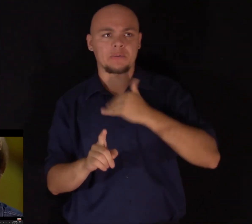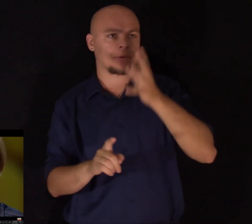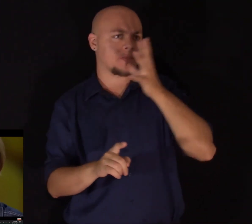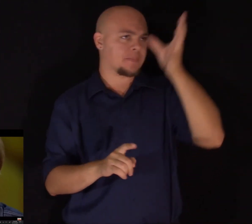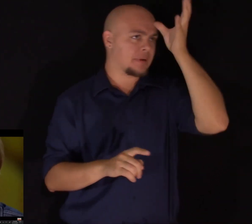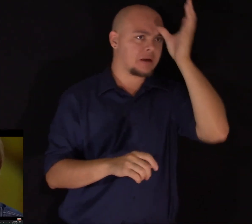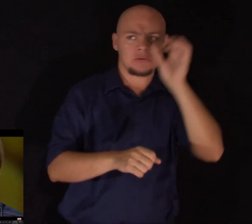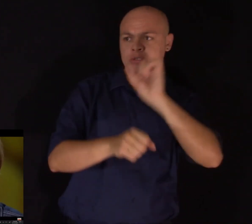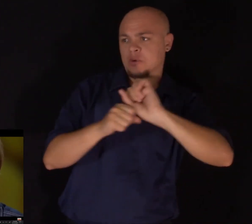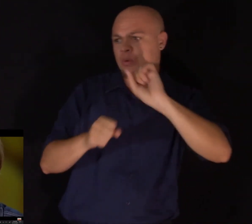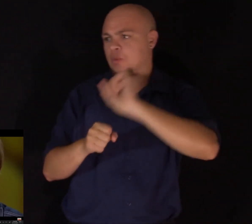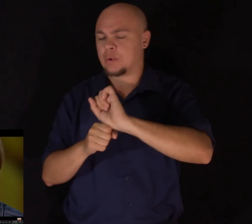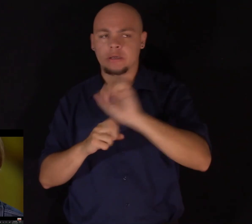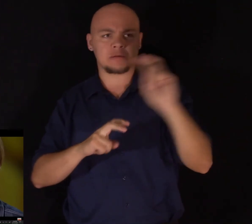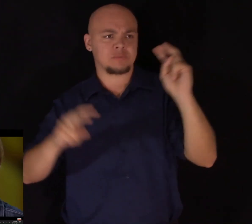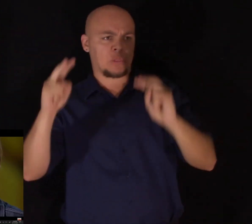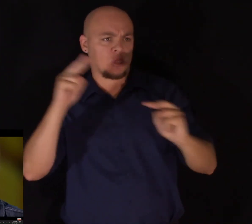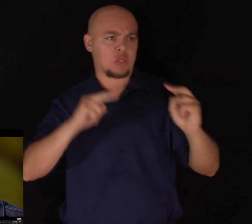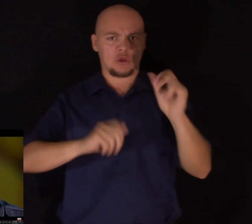the way we're looking at each other.